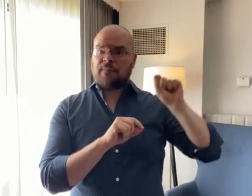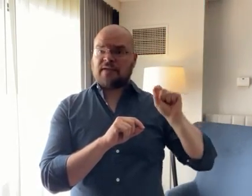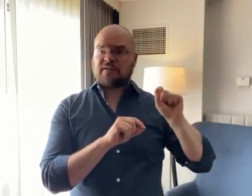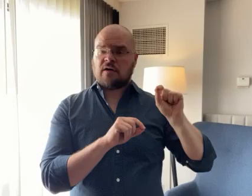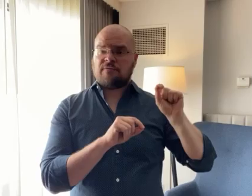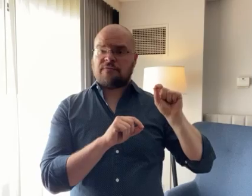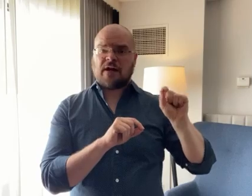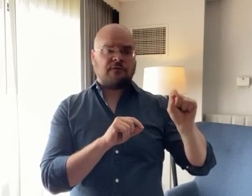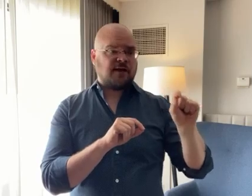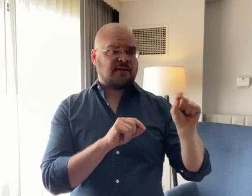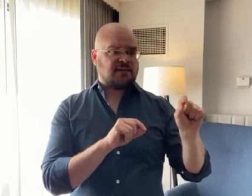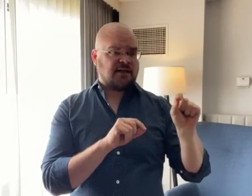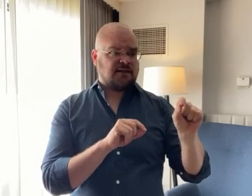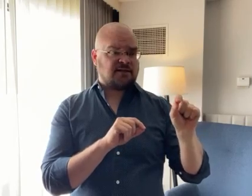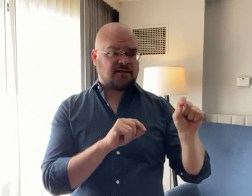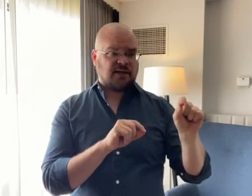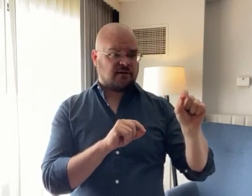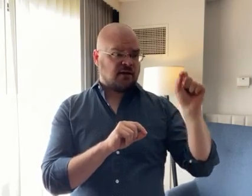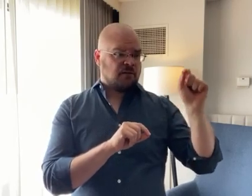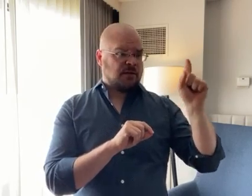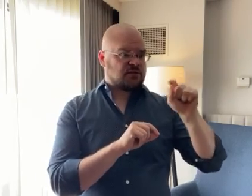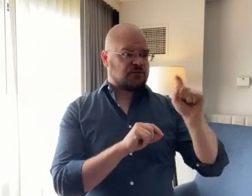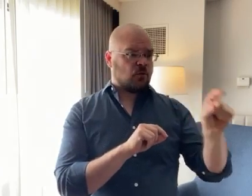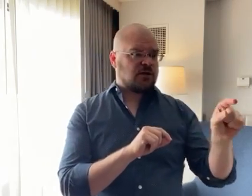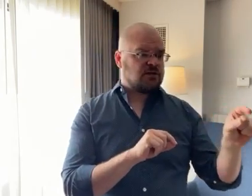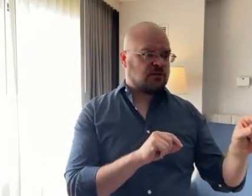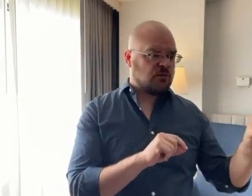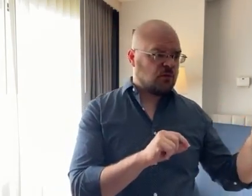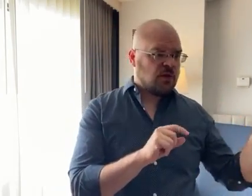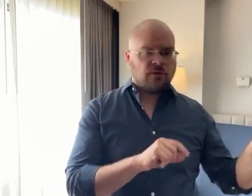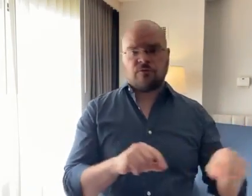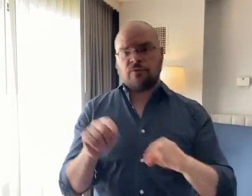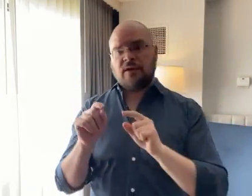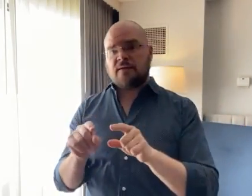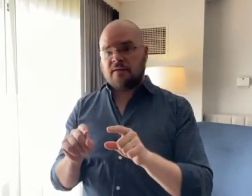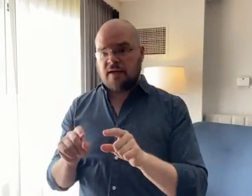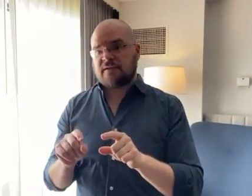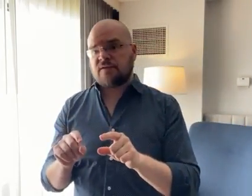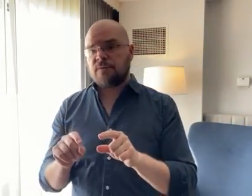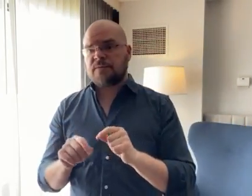based off of how fast I need to take measures 42 through the end of the excerpt.